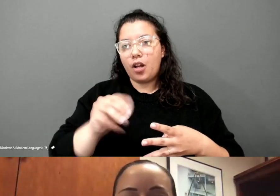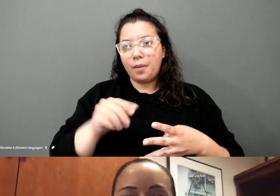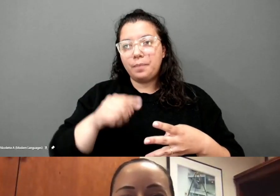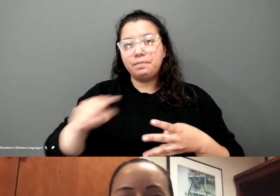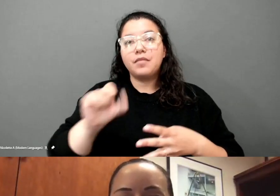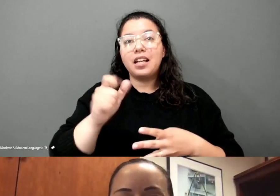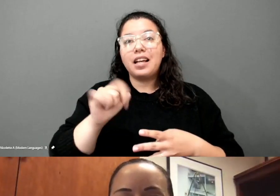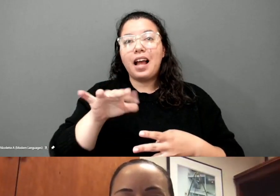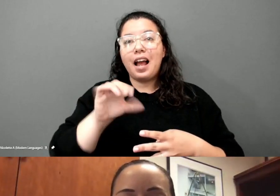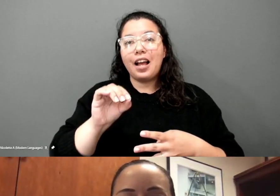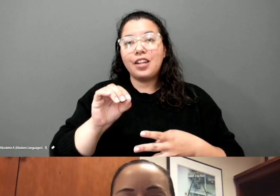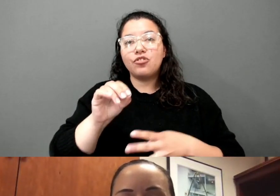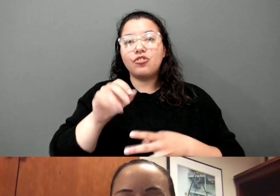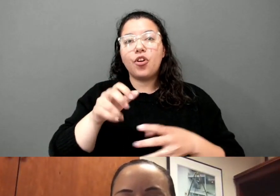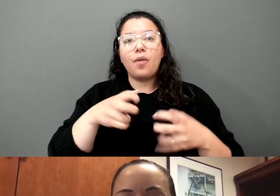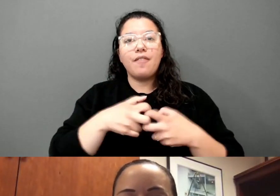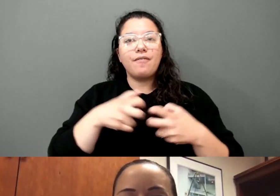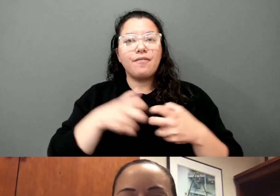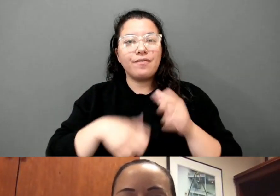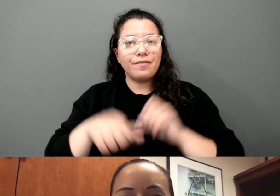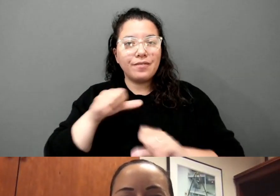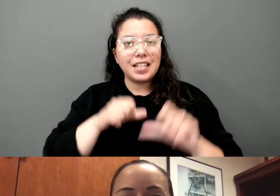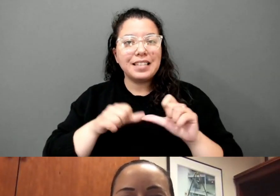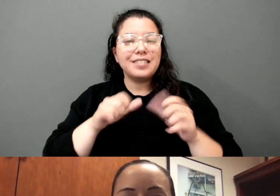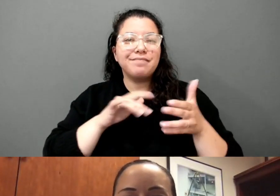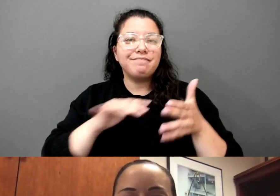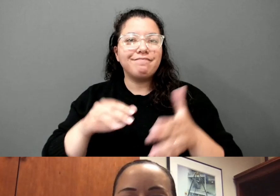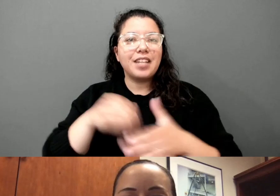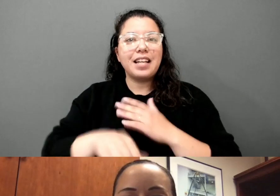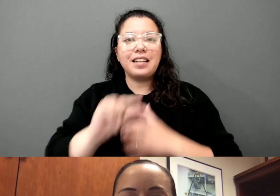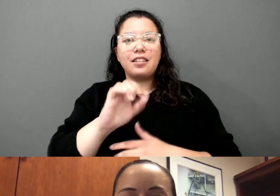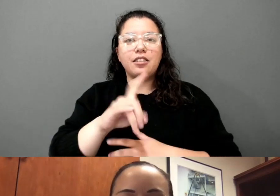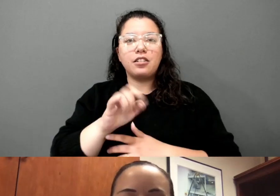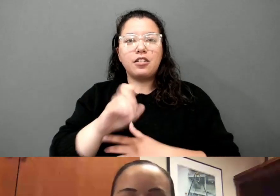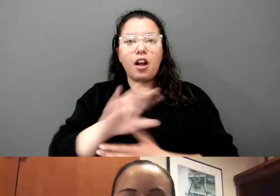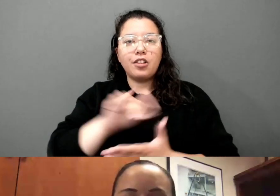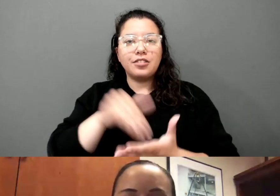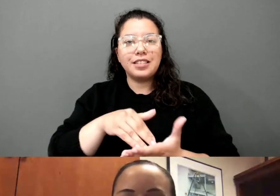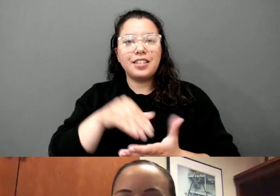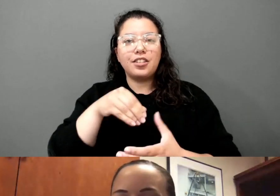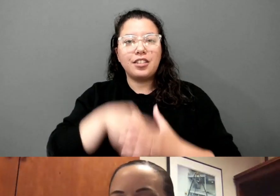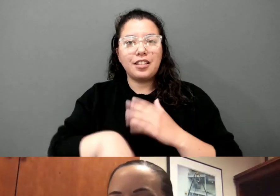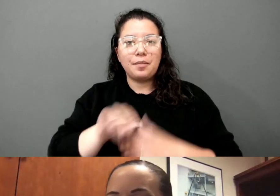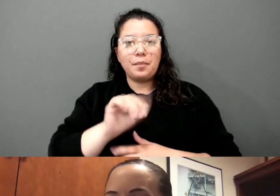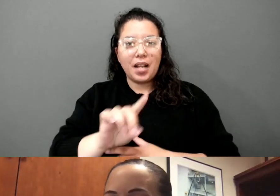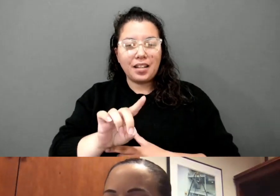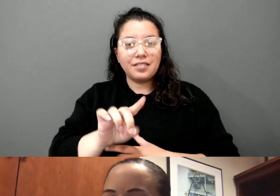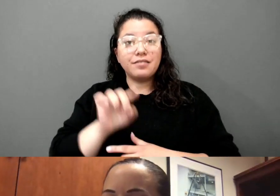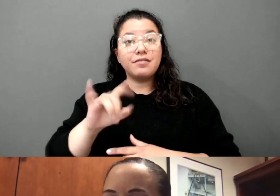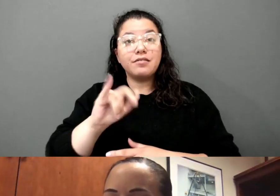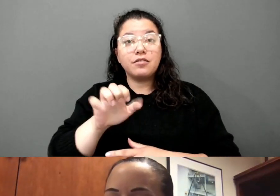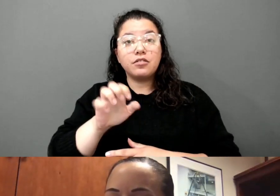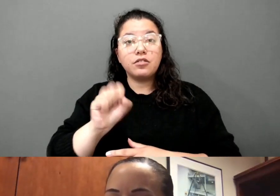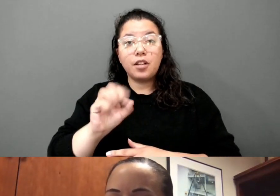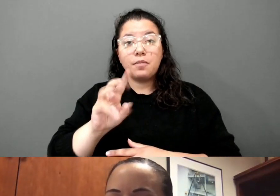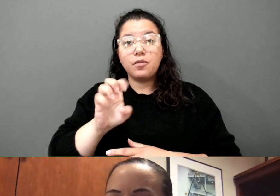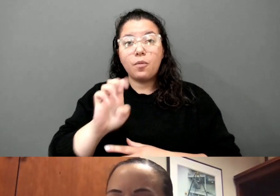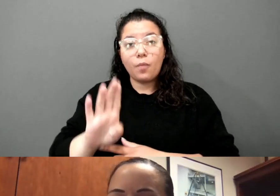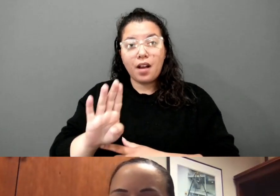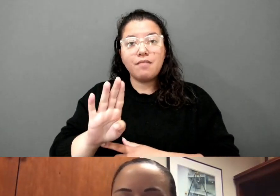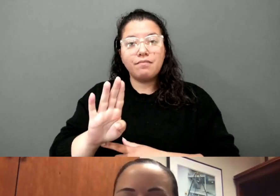Goddard Space Flight Center in Greenbelt, Maryland. She is the James Webb Space Telescope Deputy Project Scientist